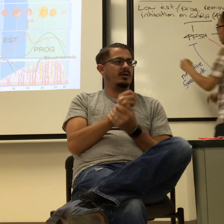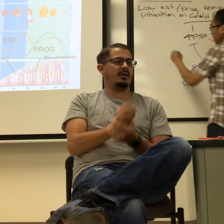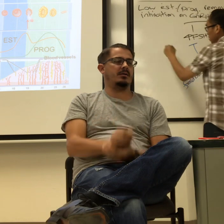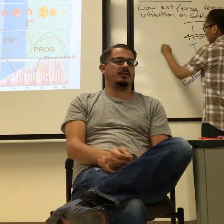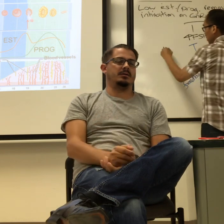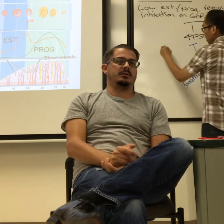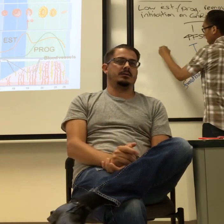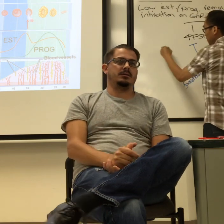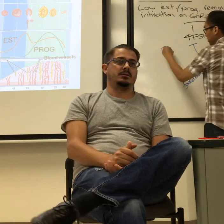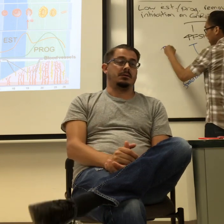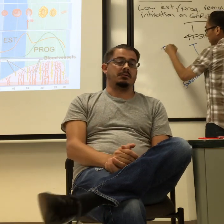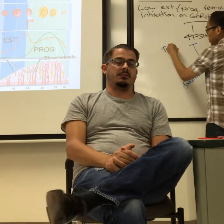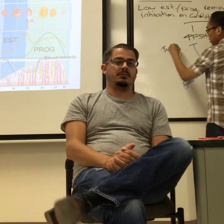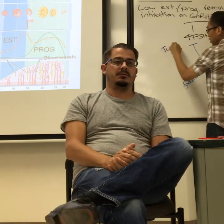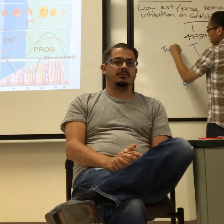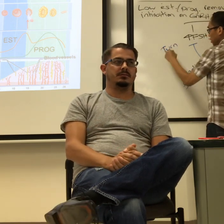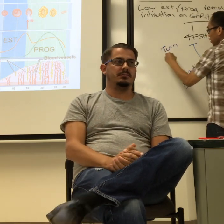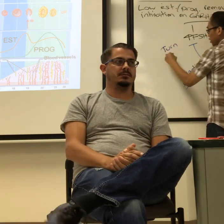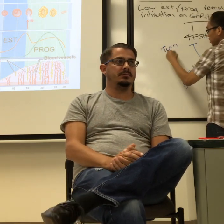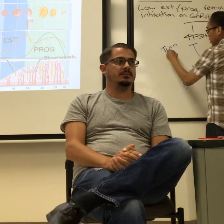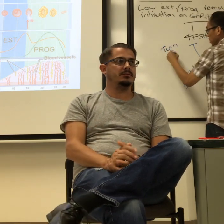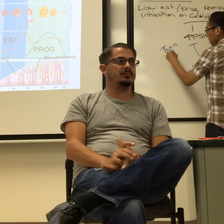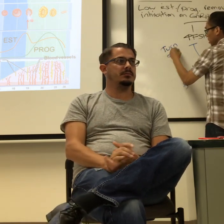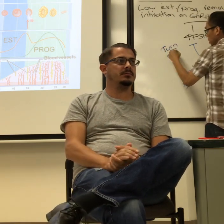off FSH.